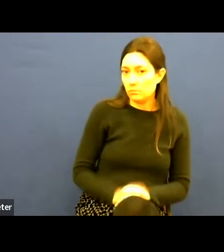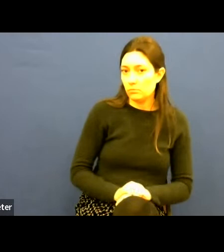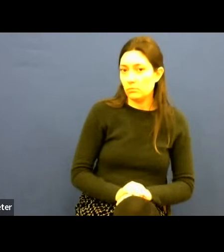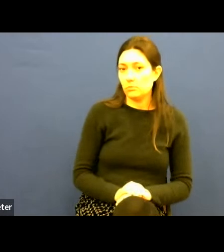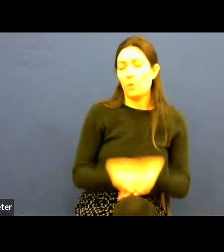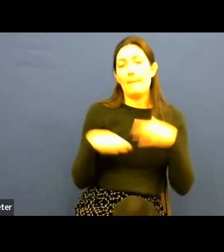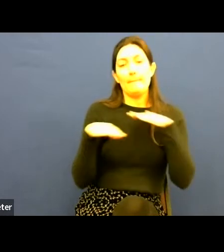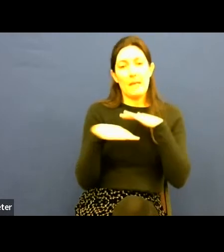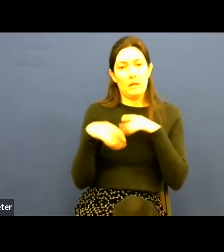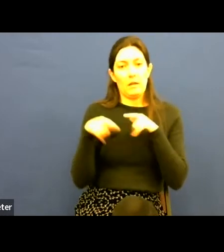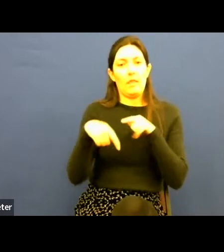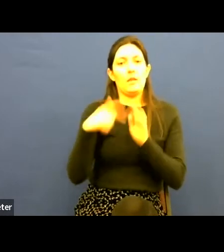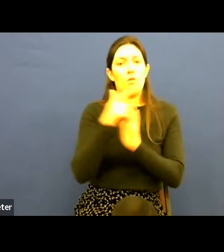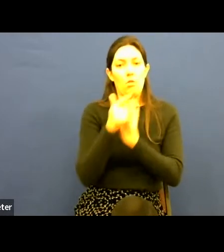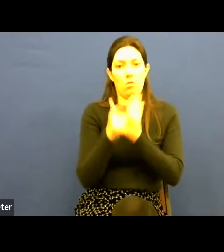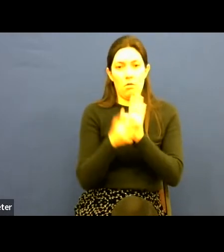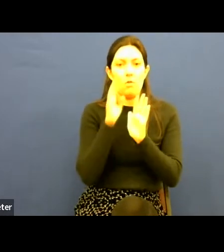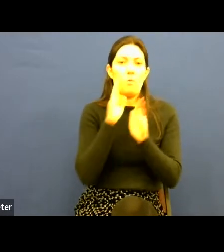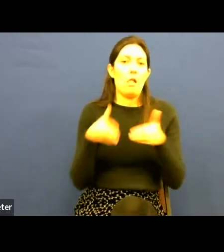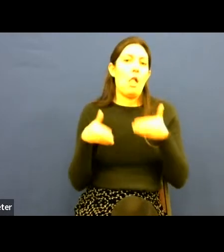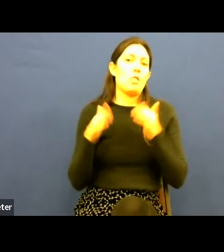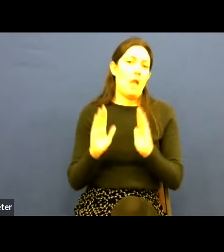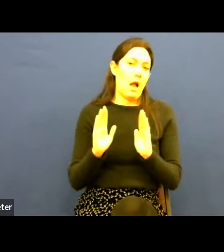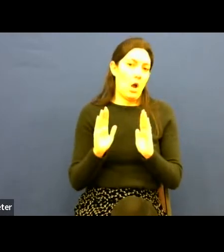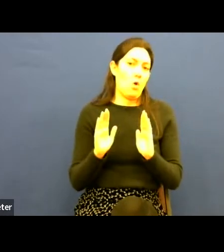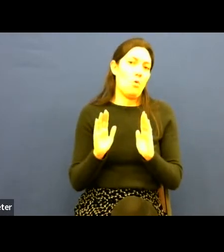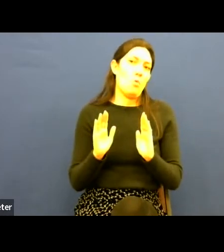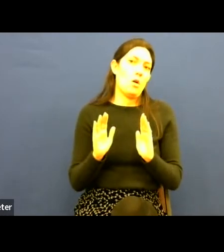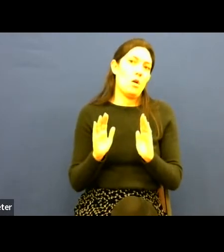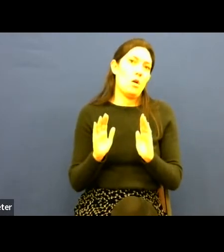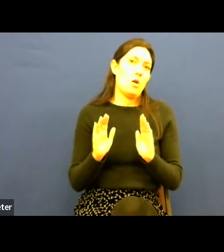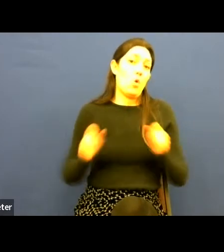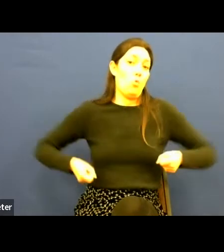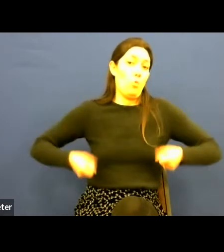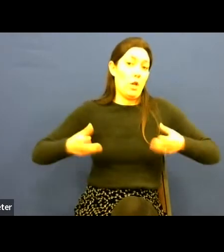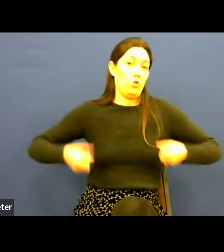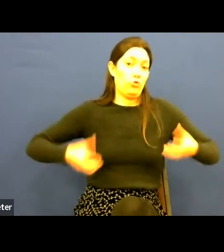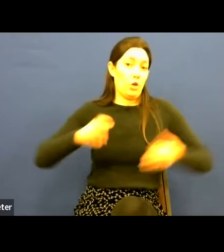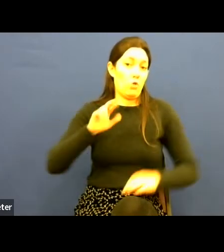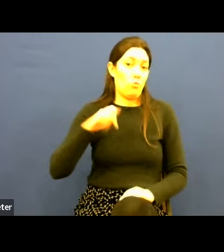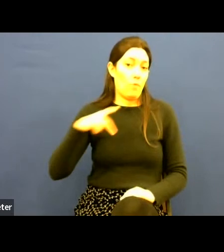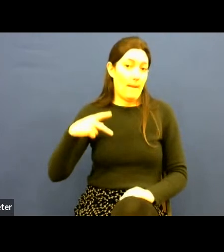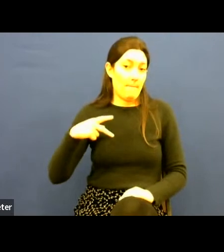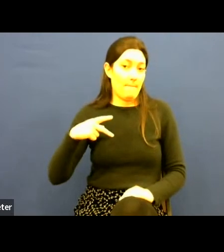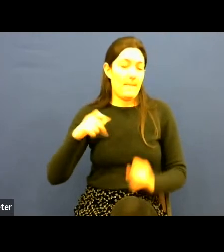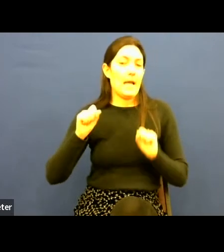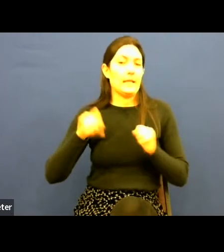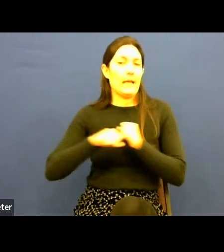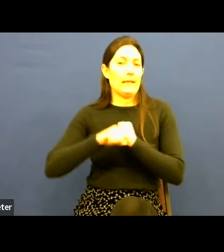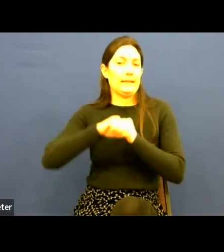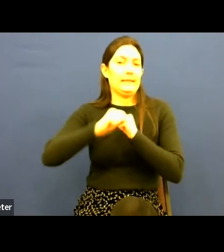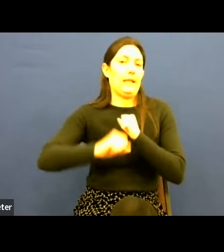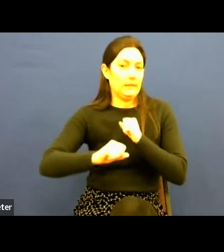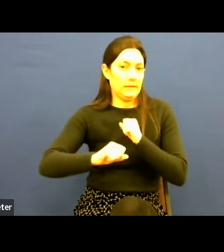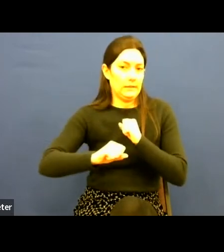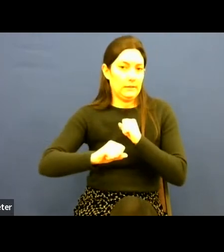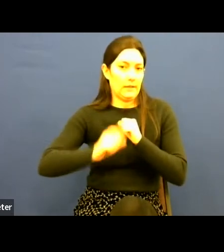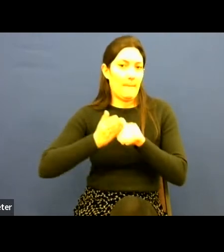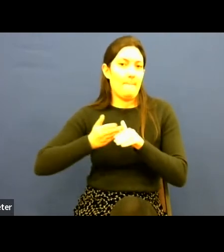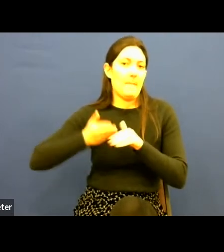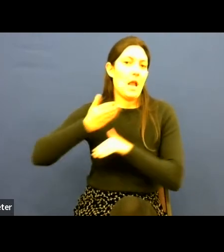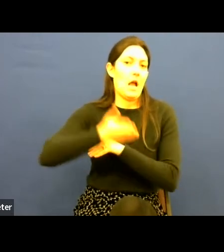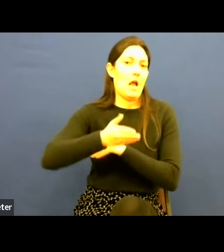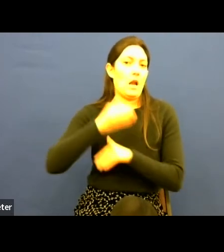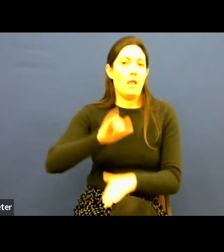basically what it allows is that wheelchair ramps can extend into or beyond